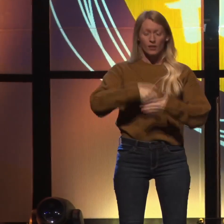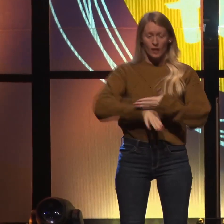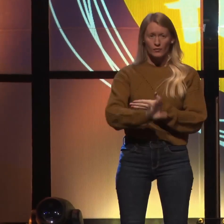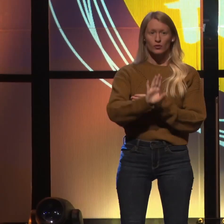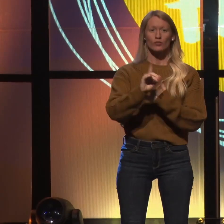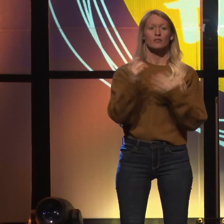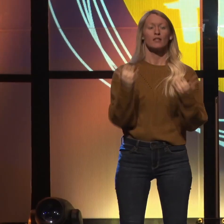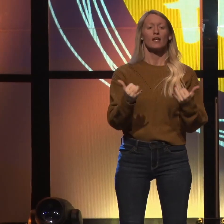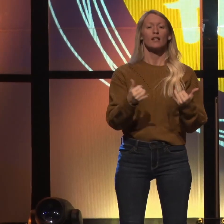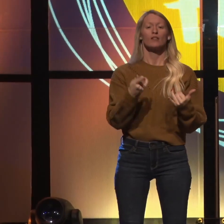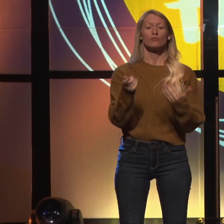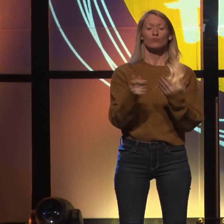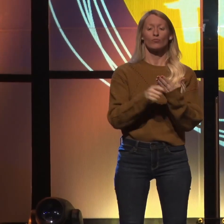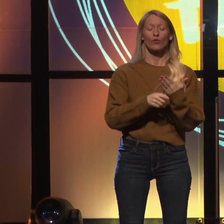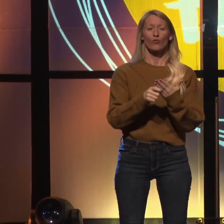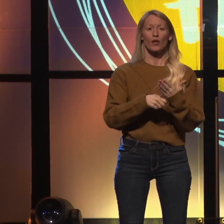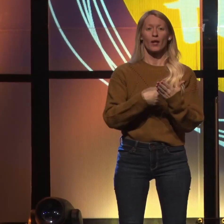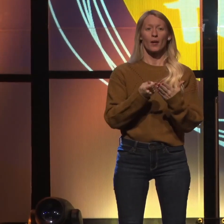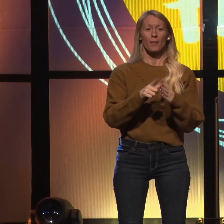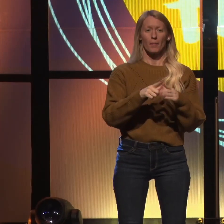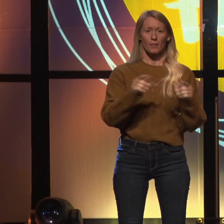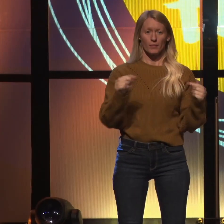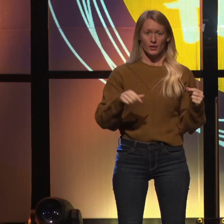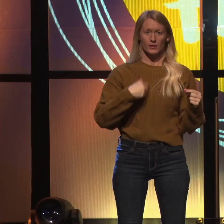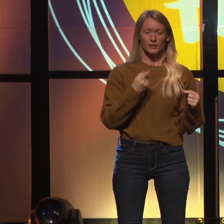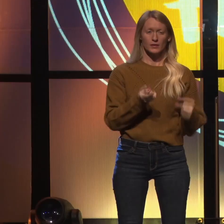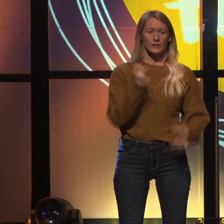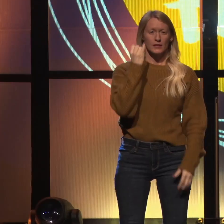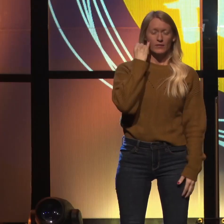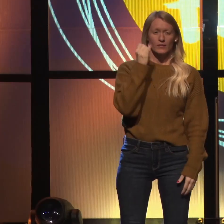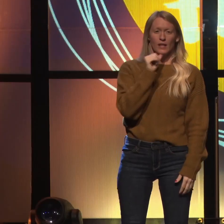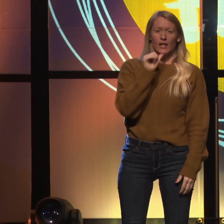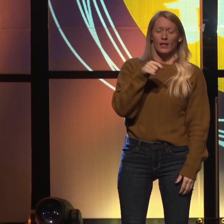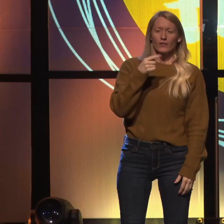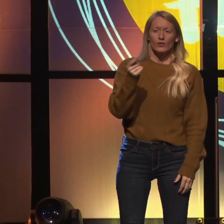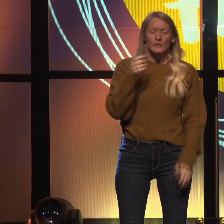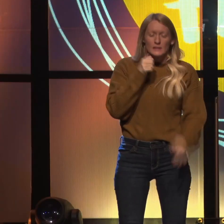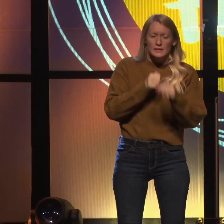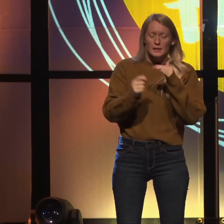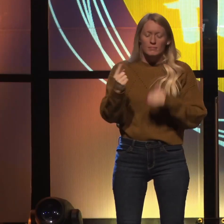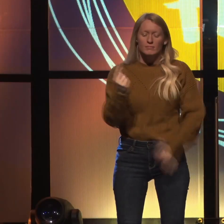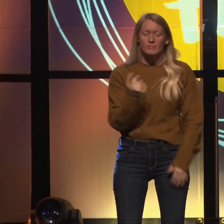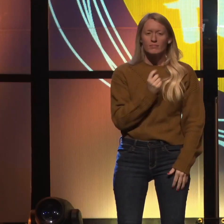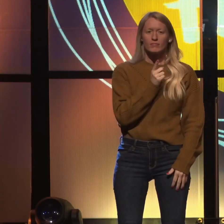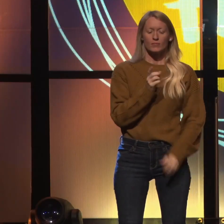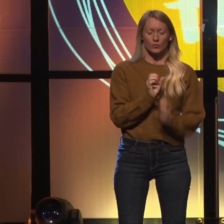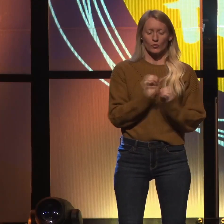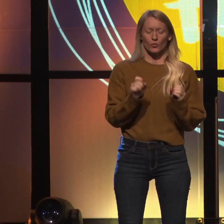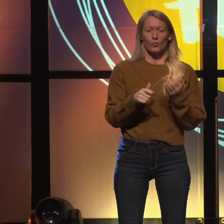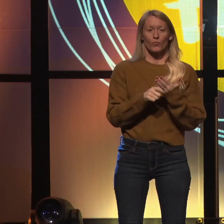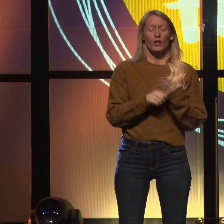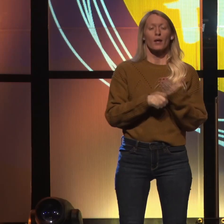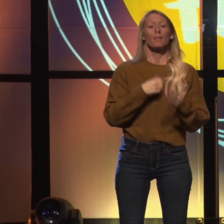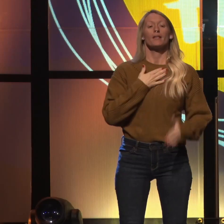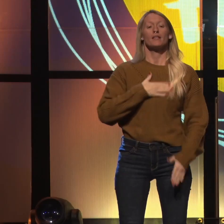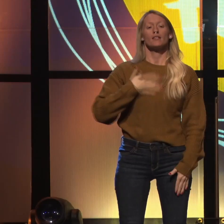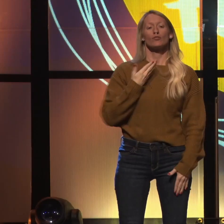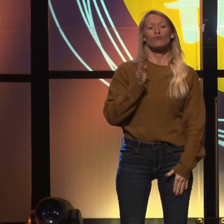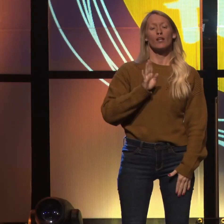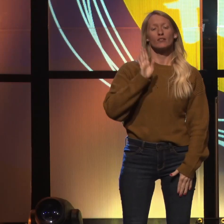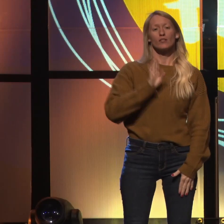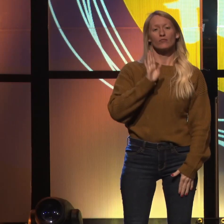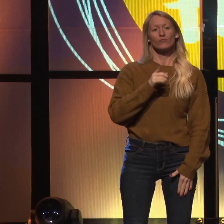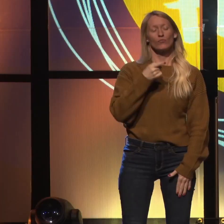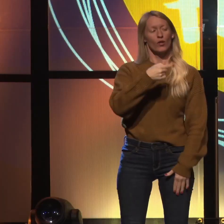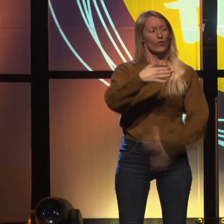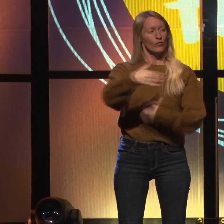a program. So if you did not get one, if you snuck by, please raise your hand. One of the room hosts will be